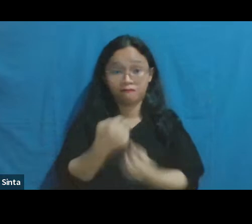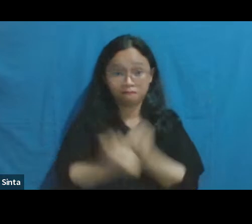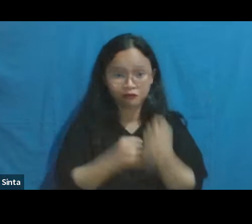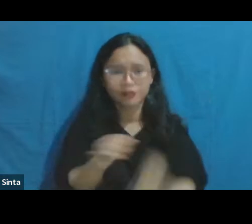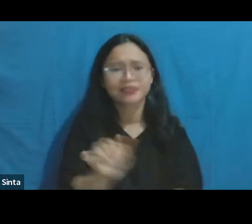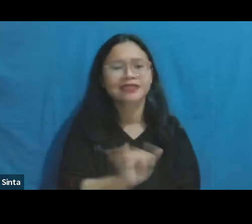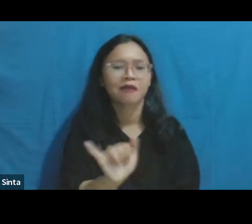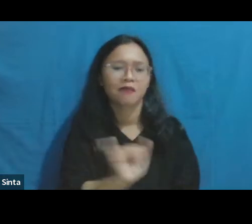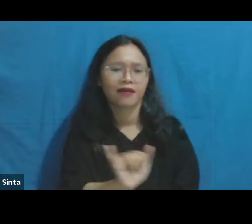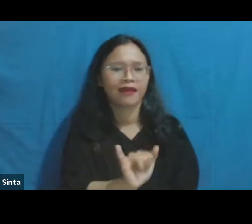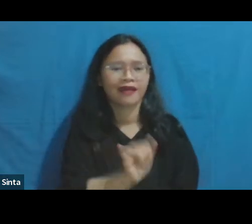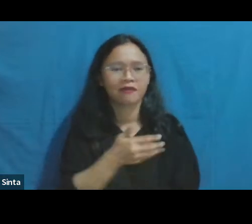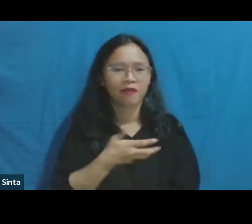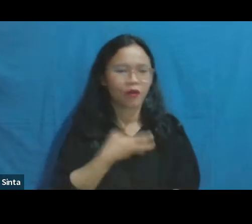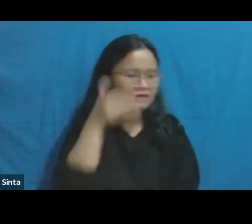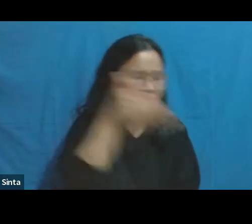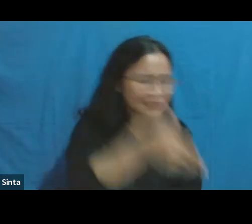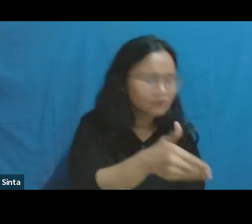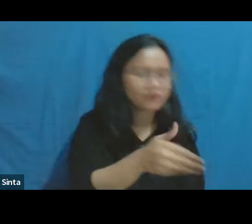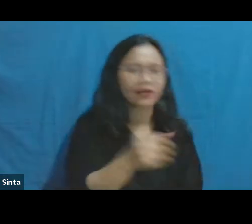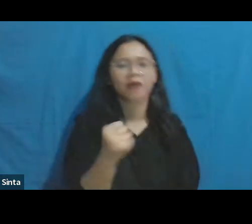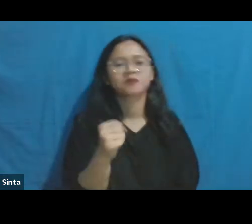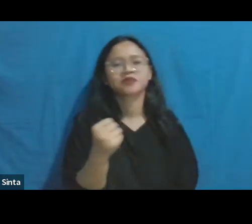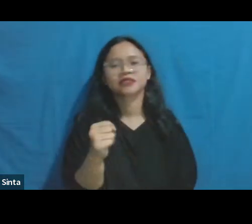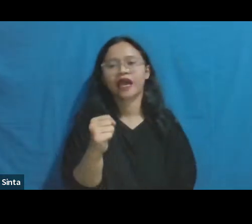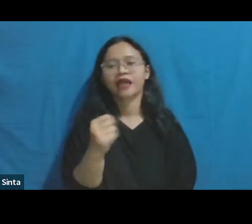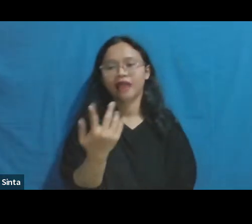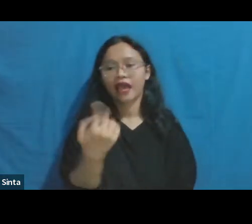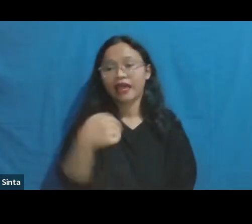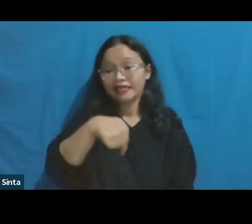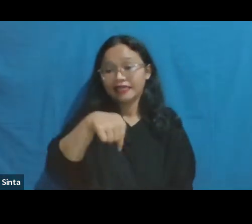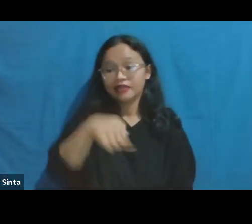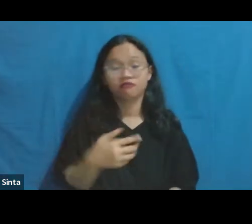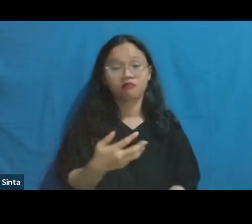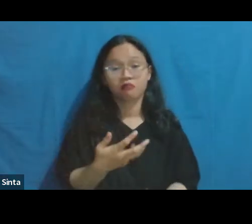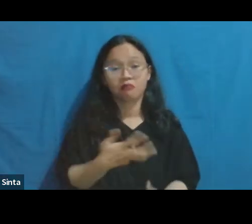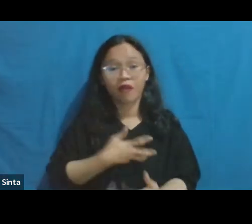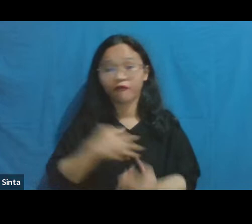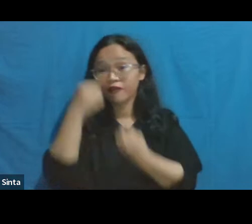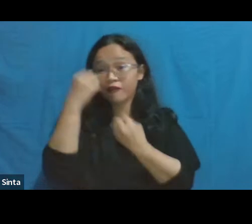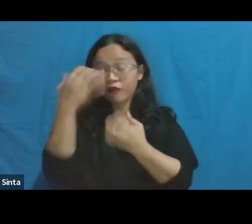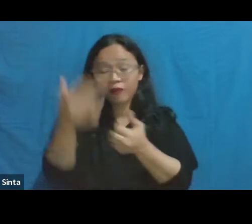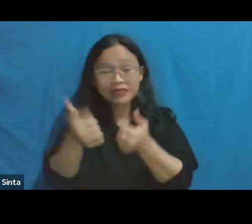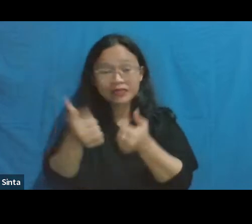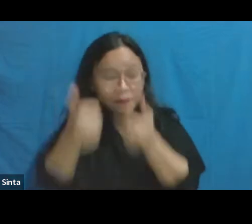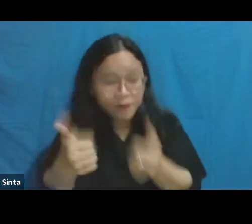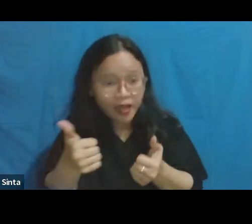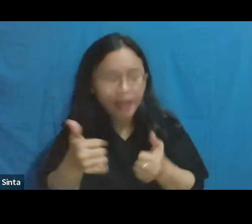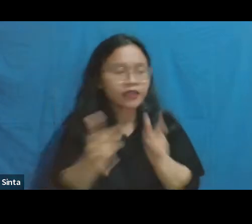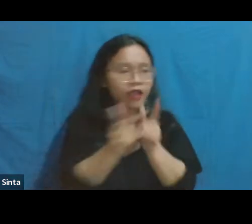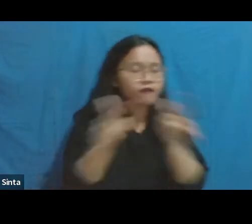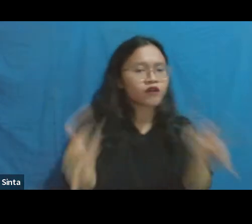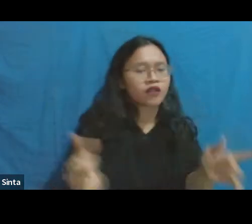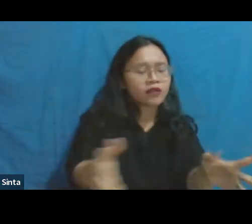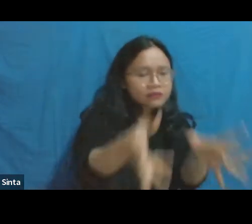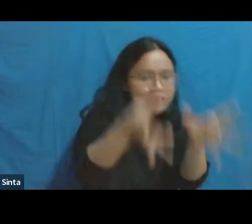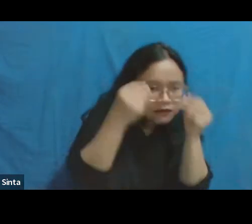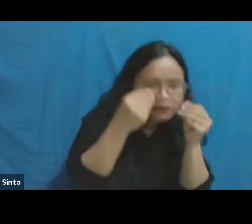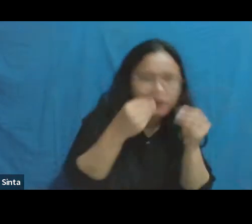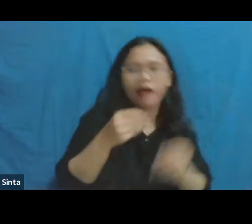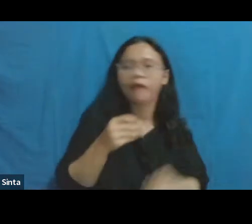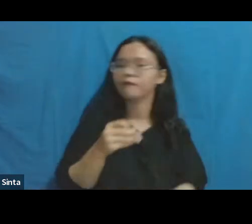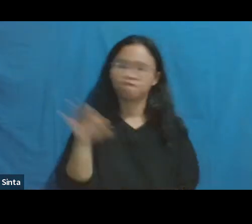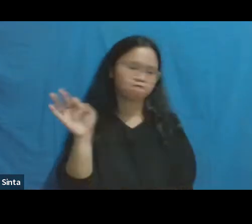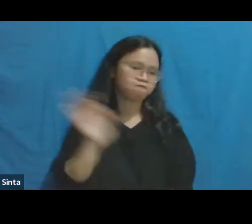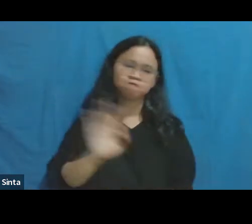information about and what's really happening. So far, what we get from the ground is coming from the West Papuan